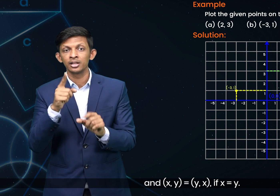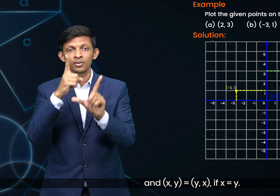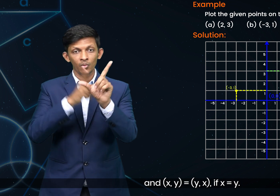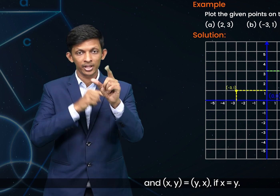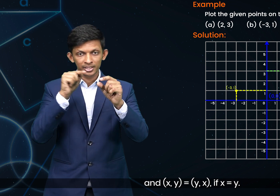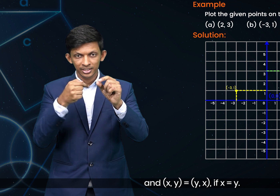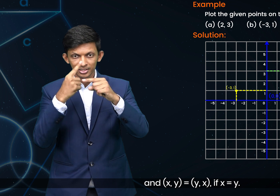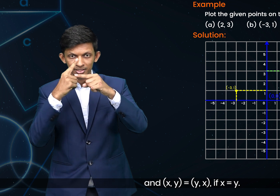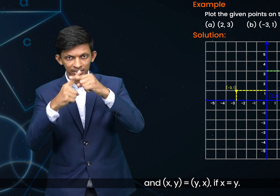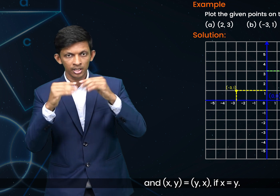y.